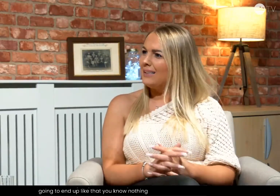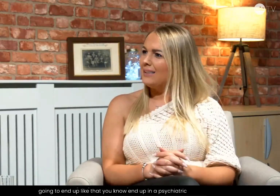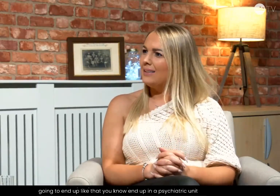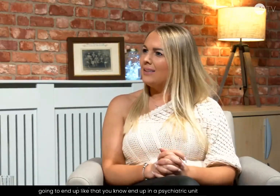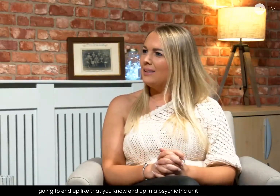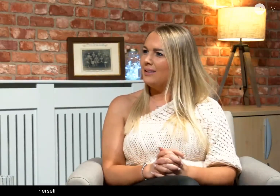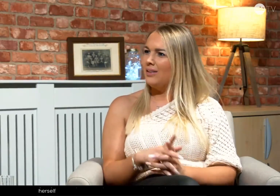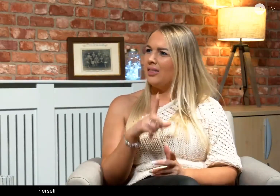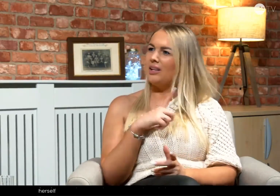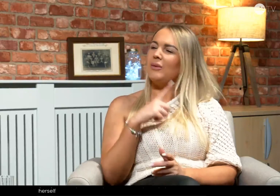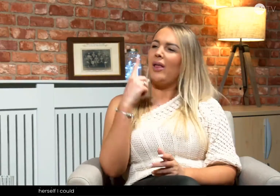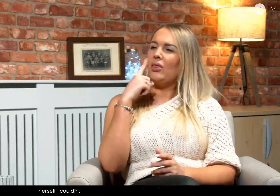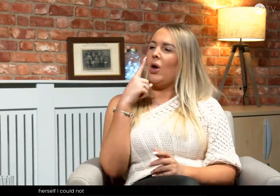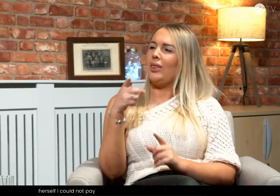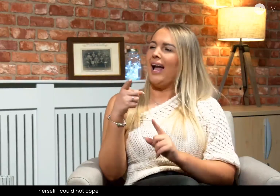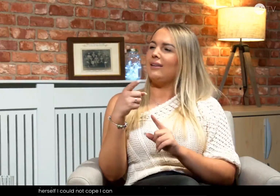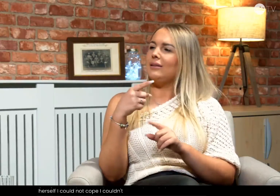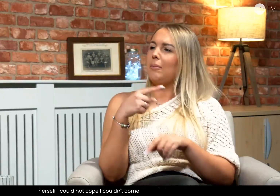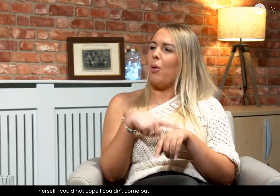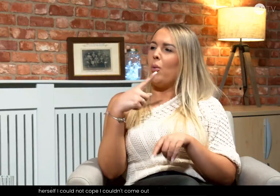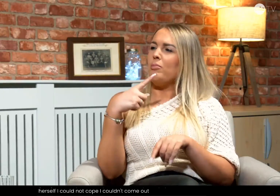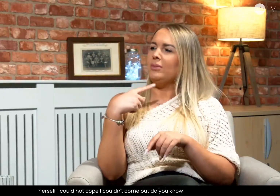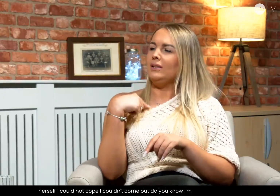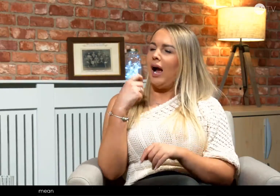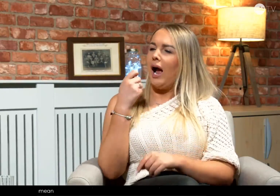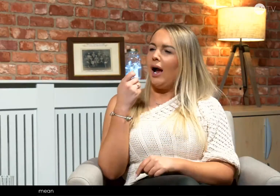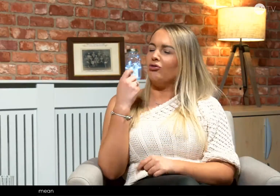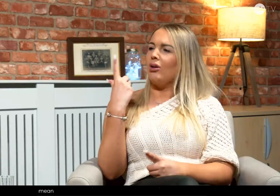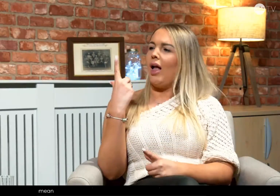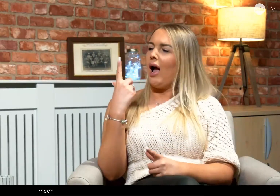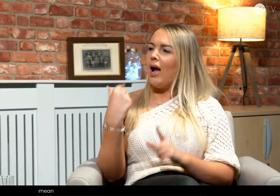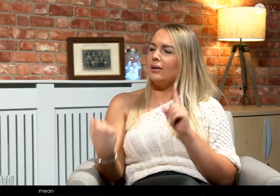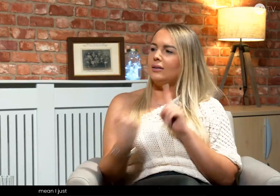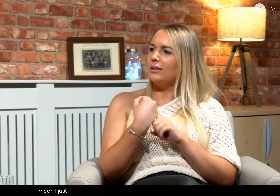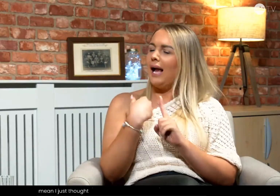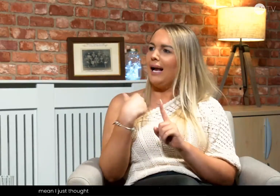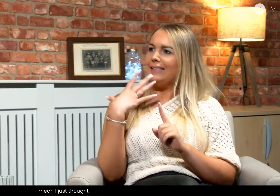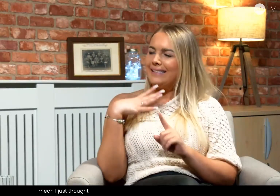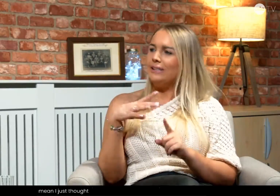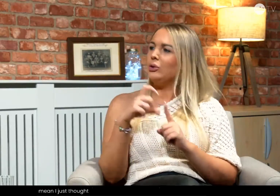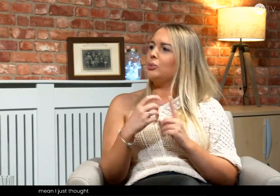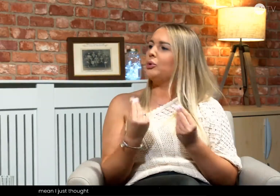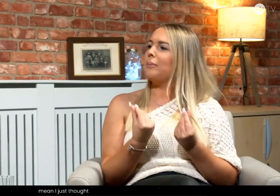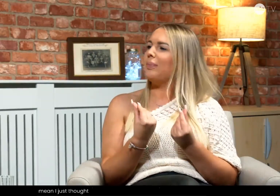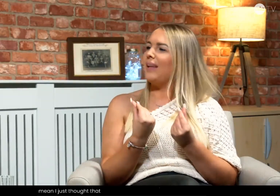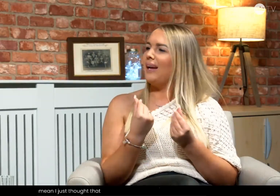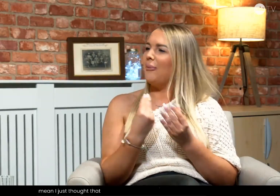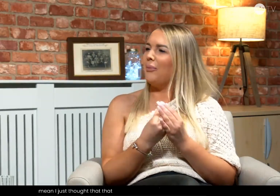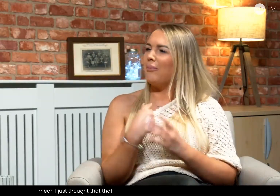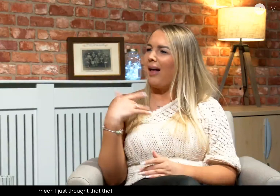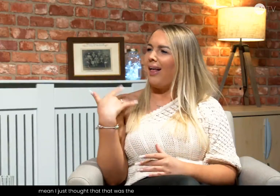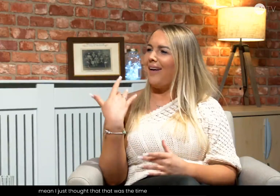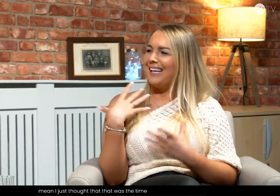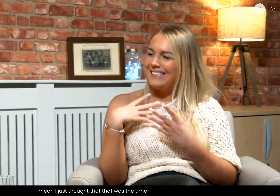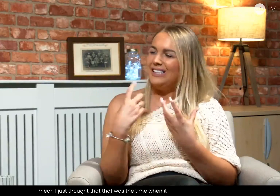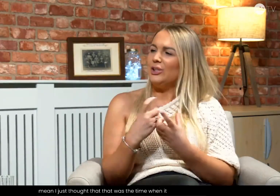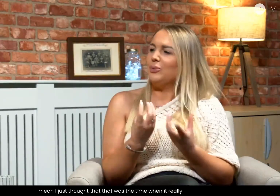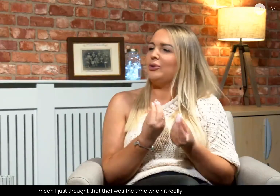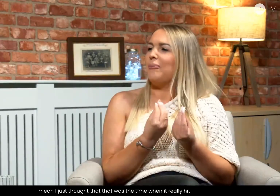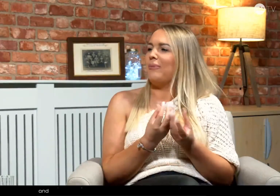couldn't come out. Do you know what I mean? I just thought that was the time when it really hit me. You know, I need to do something about my life. I need